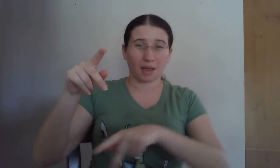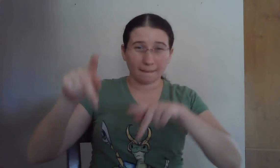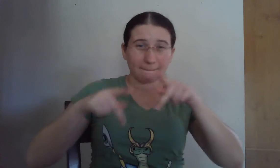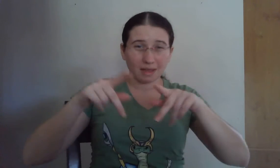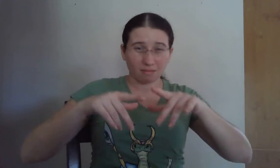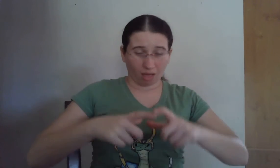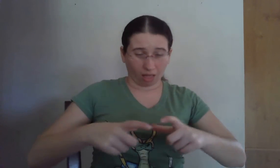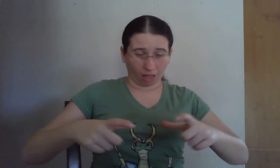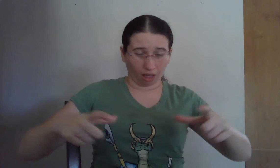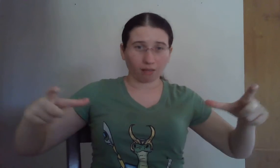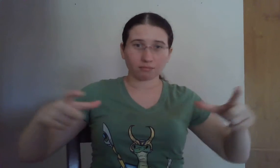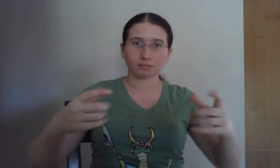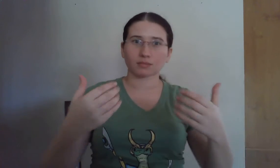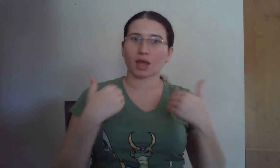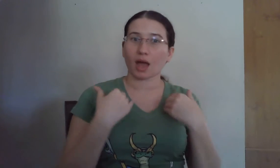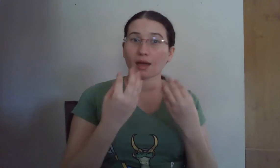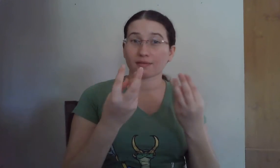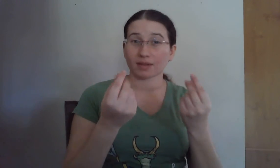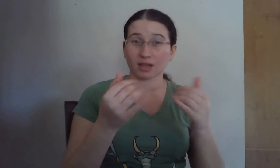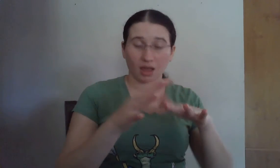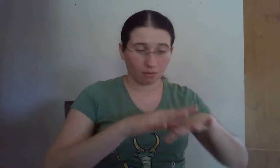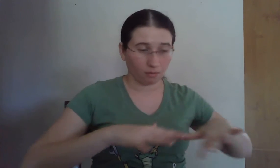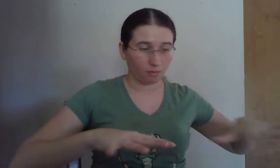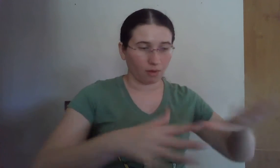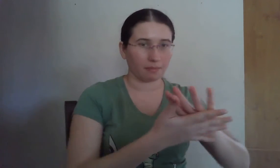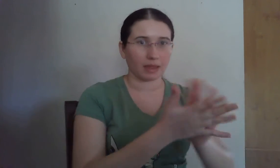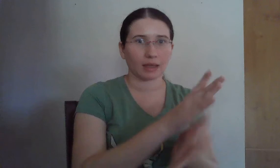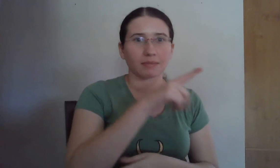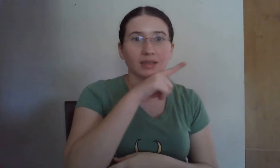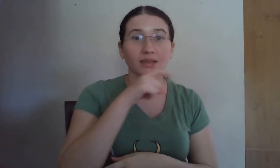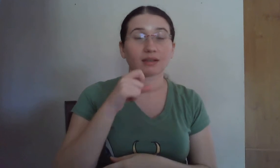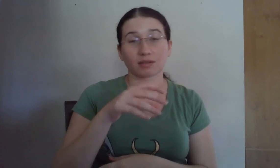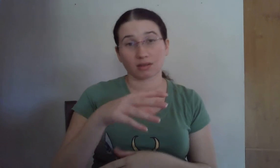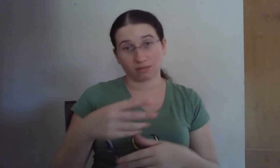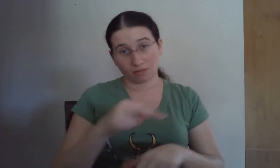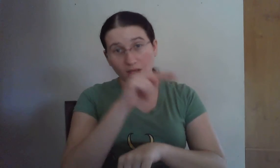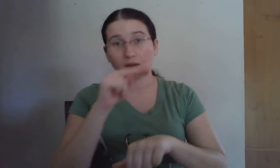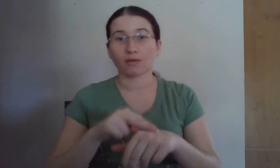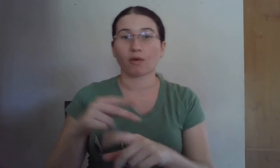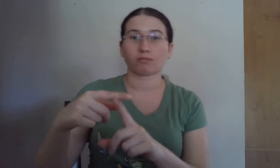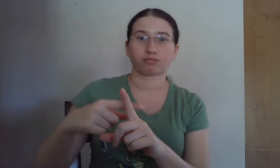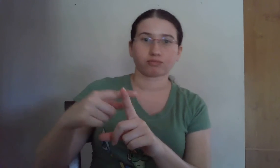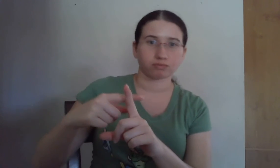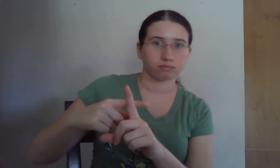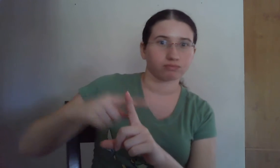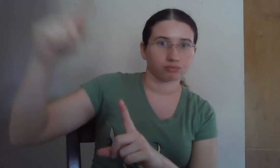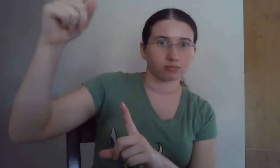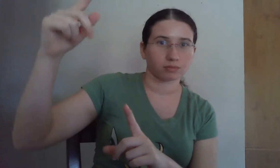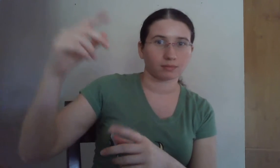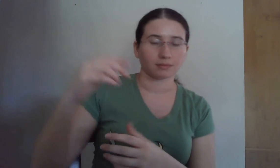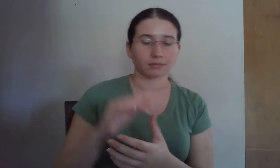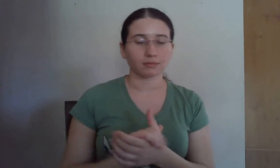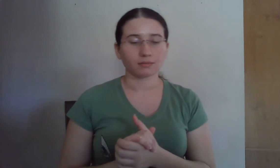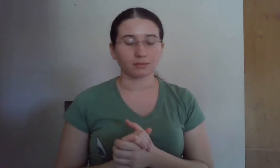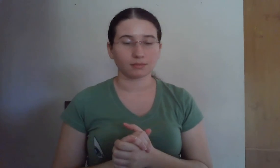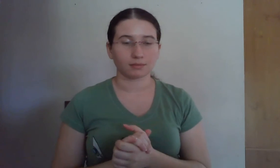desert, and of course, climate change. Now, there's no question about it at all. We will only solve the